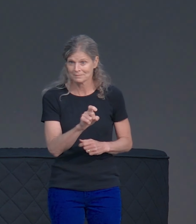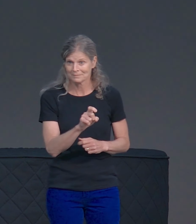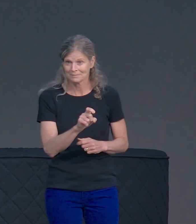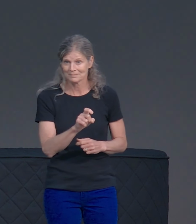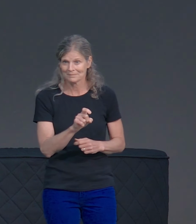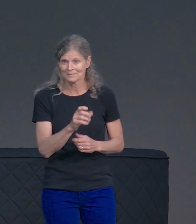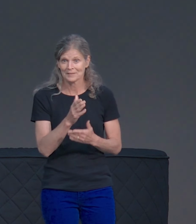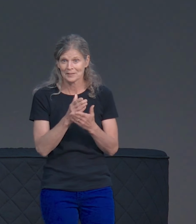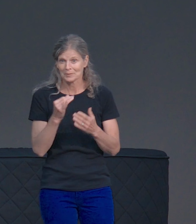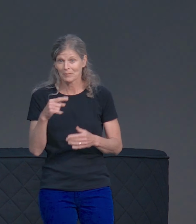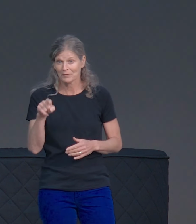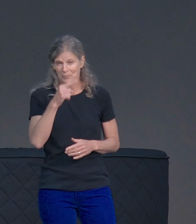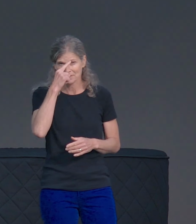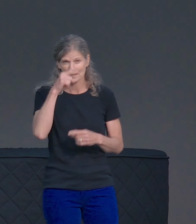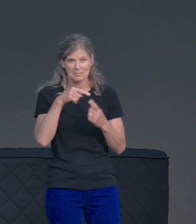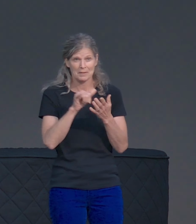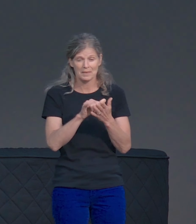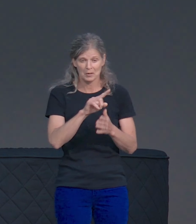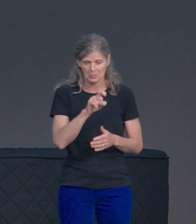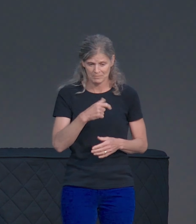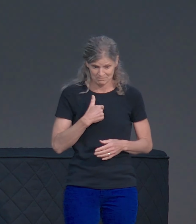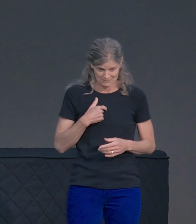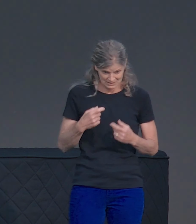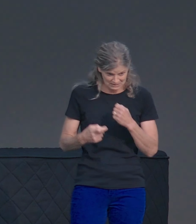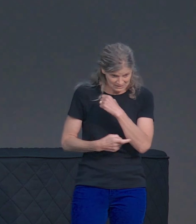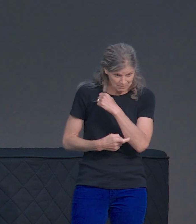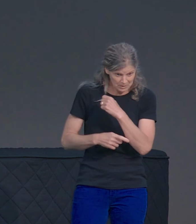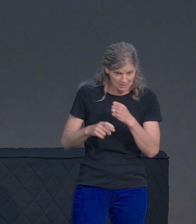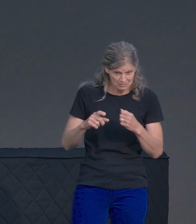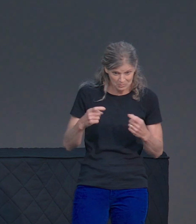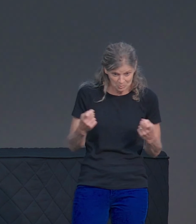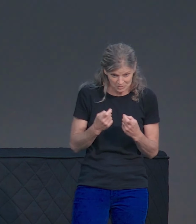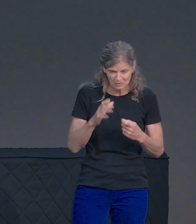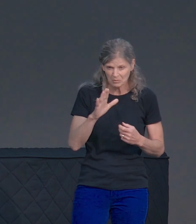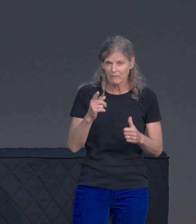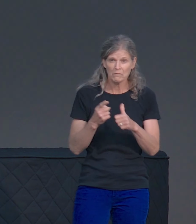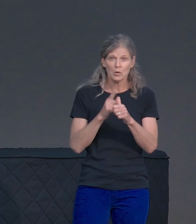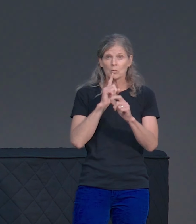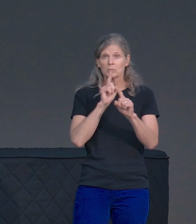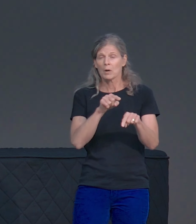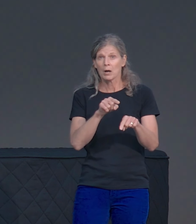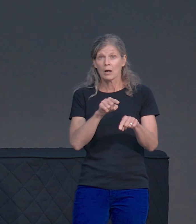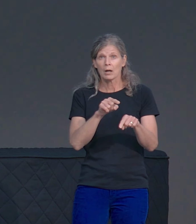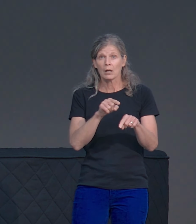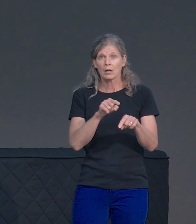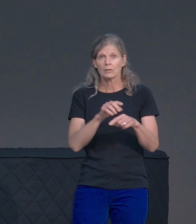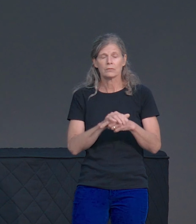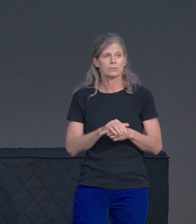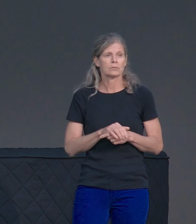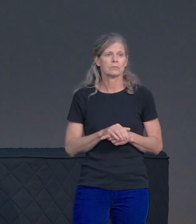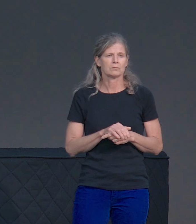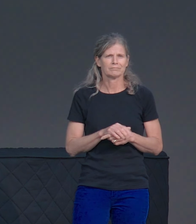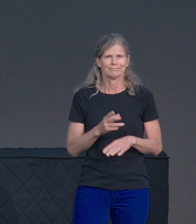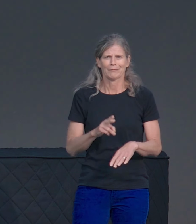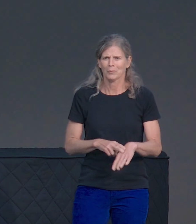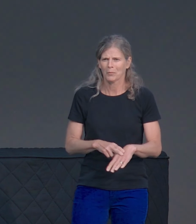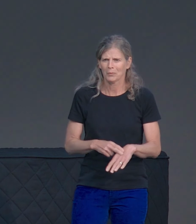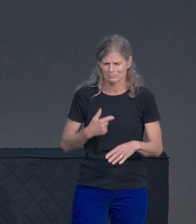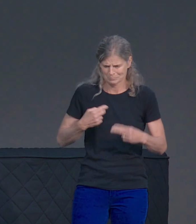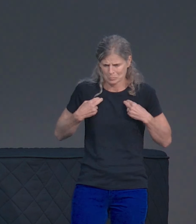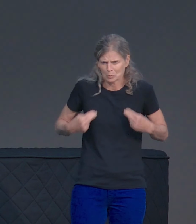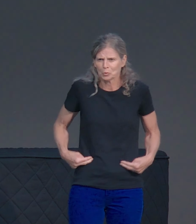For some of you, as you think about that question, have I ever been tempted to sin? Your first response is going to be, of course, I'm